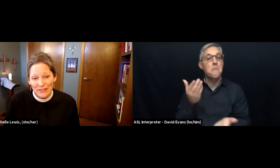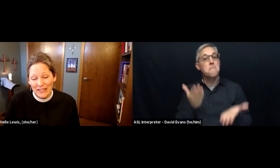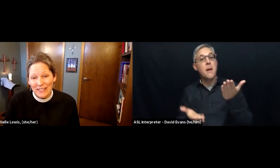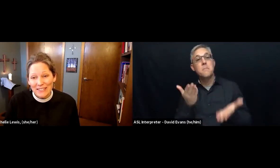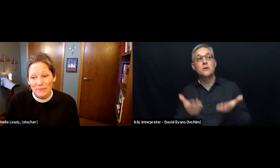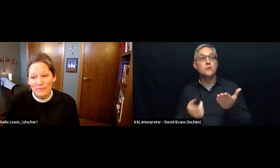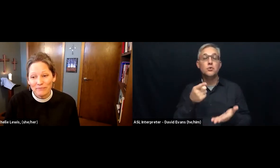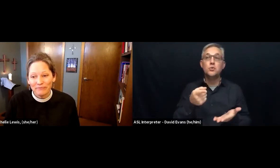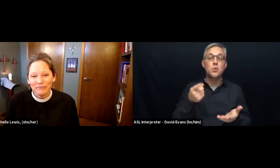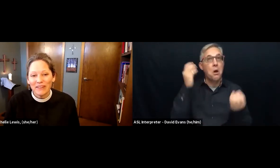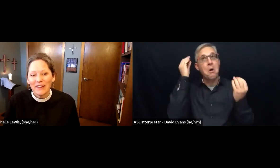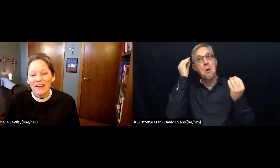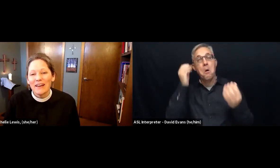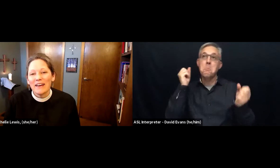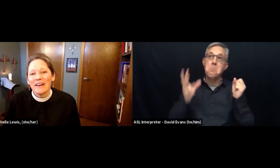doing different things,